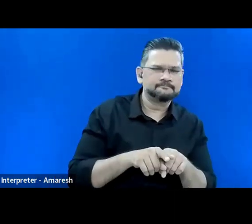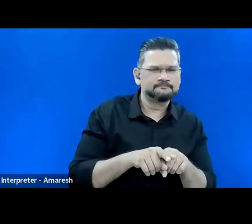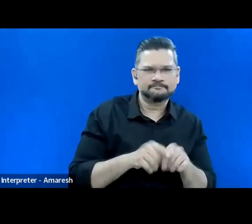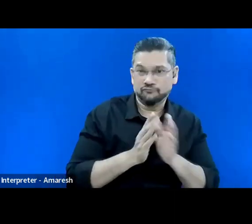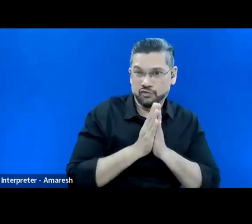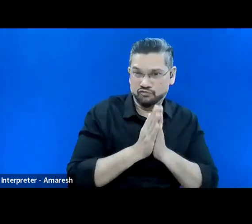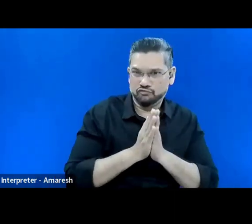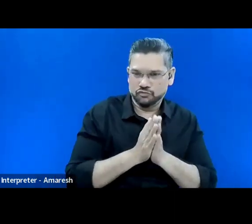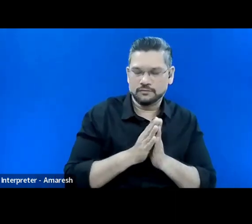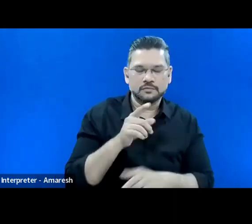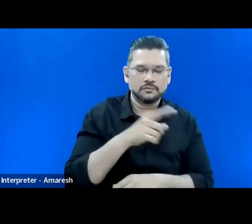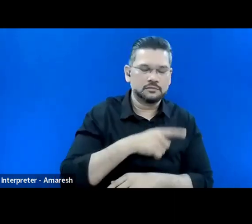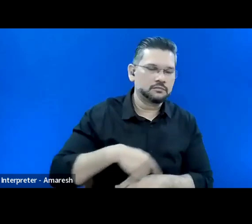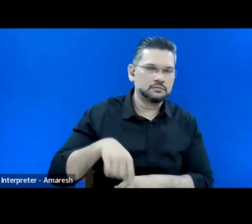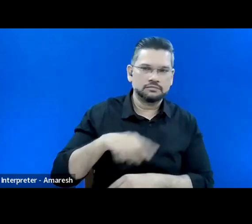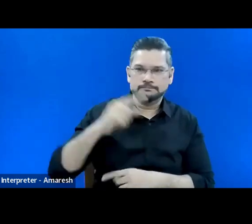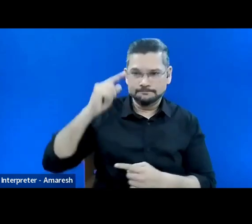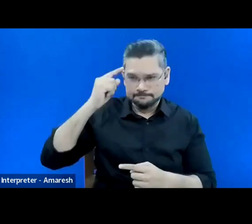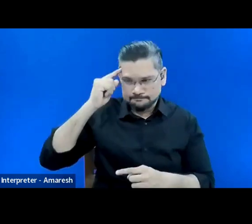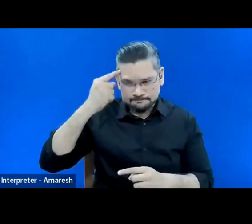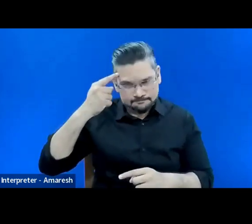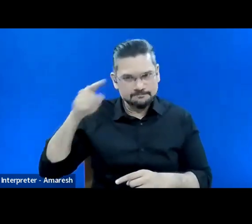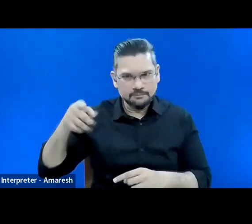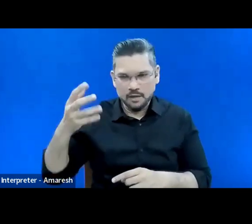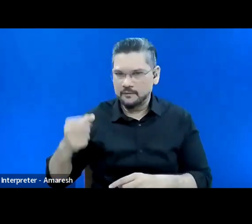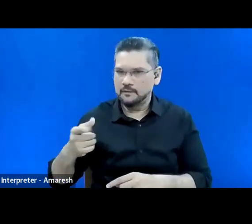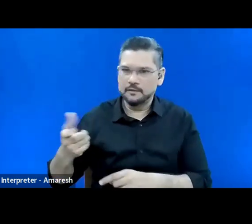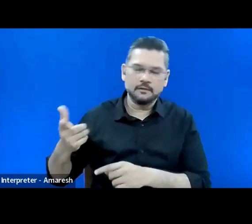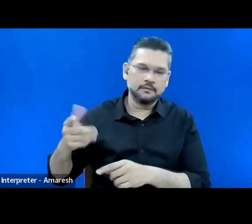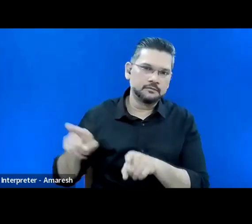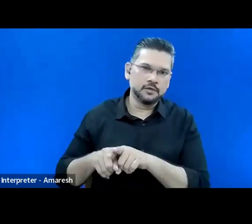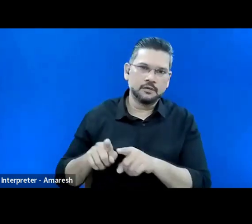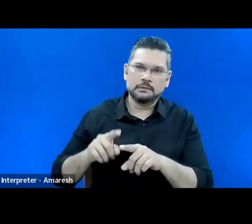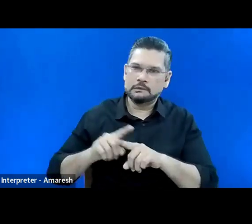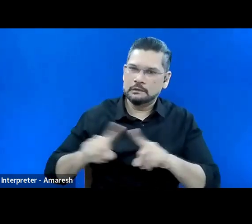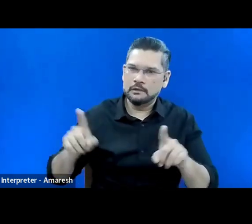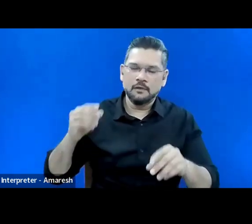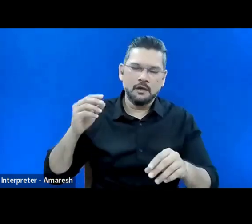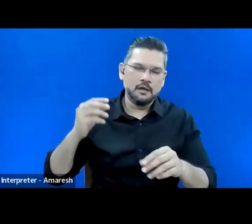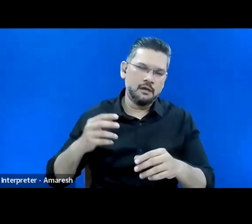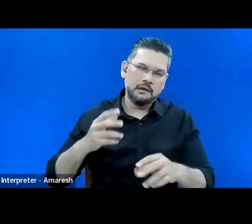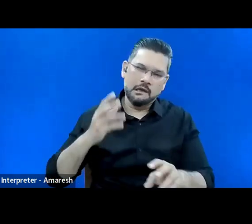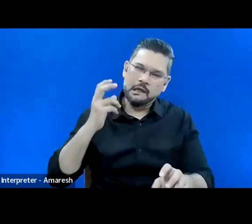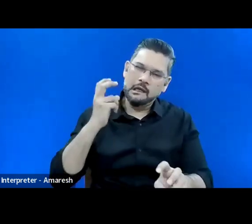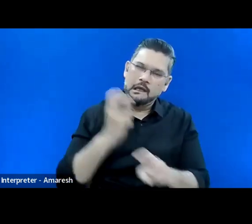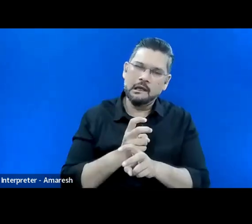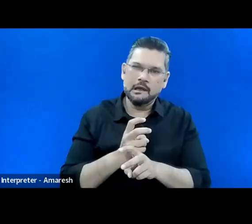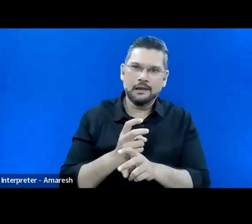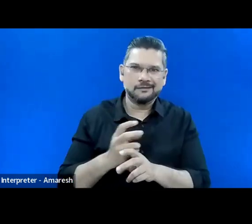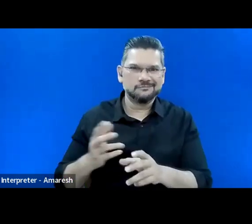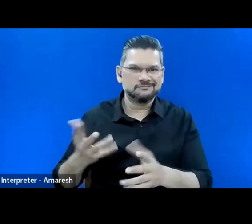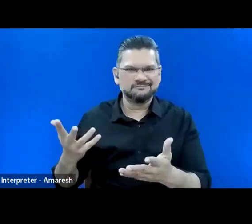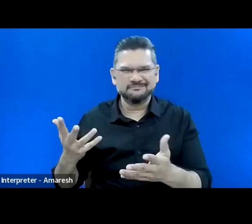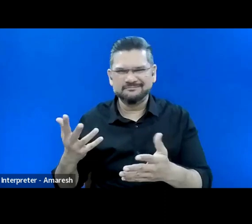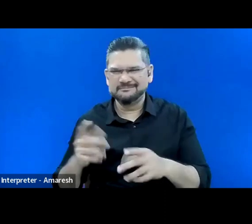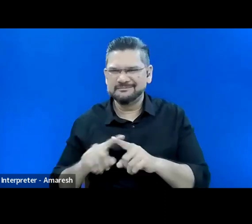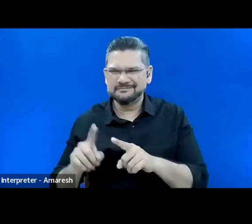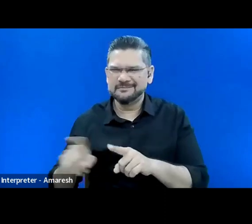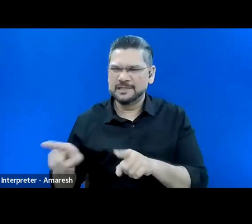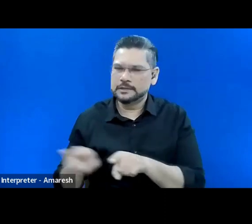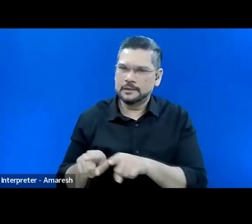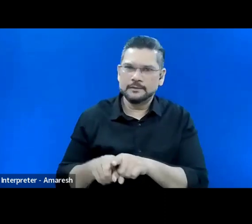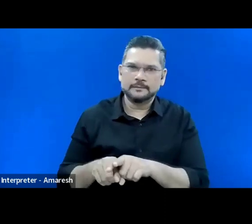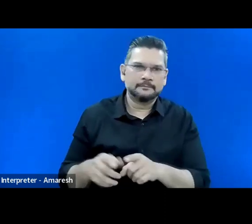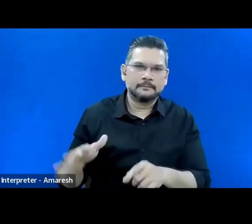of women and secluding them, isolating them, sometimes even in government facilities and other state institutions to keep them away